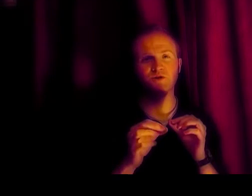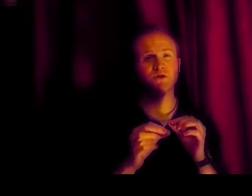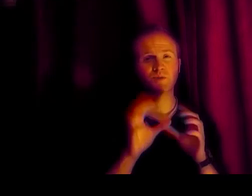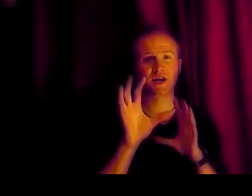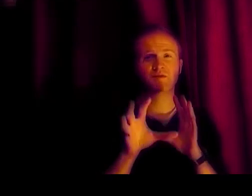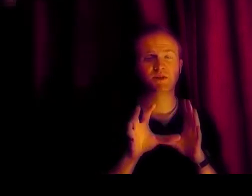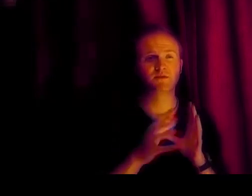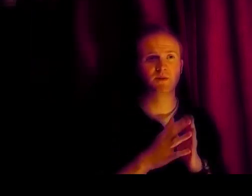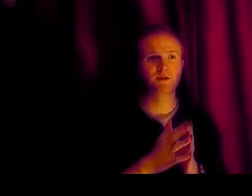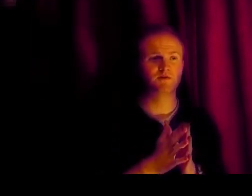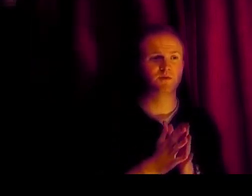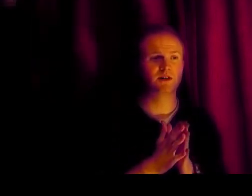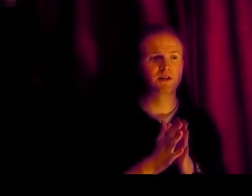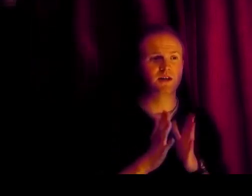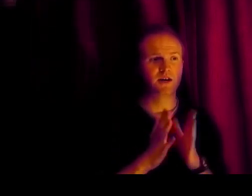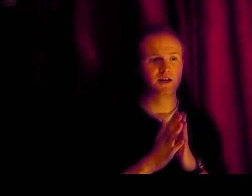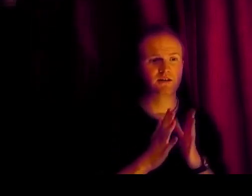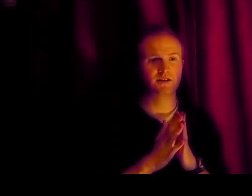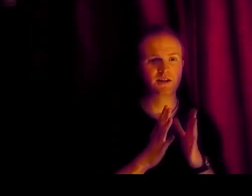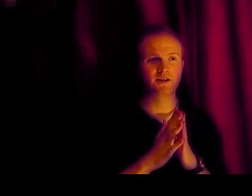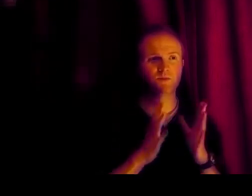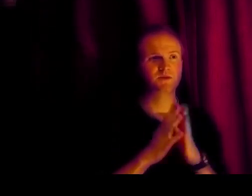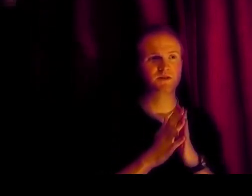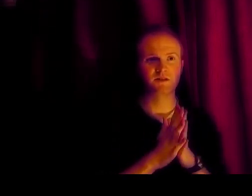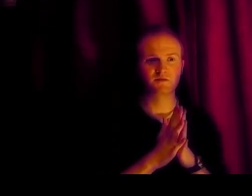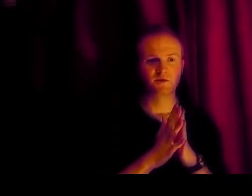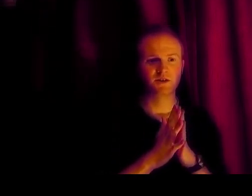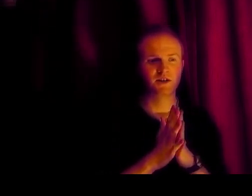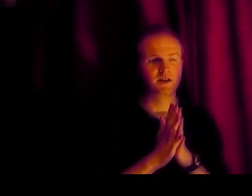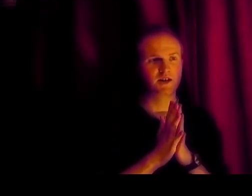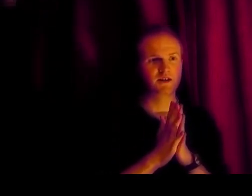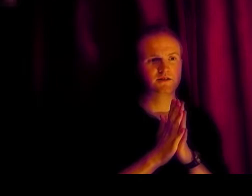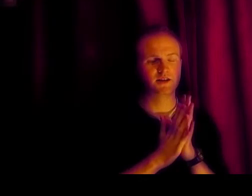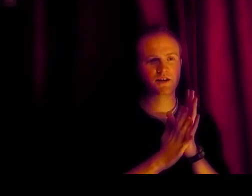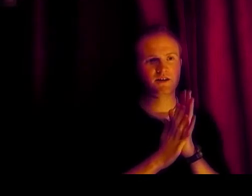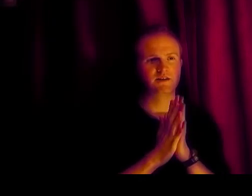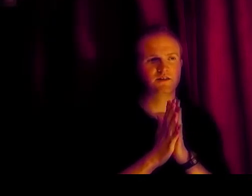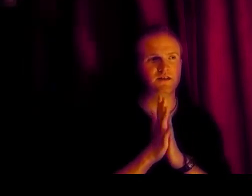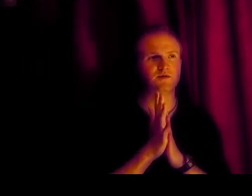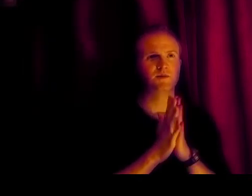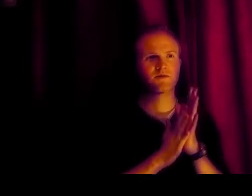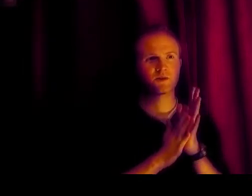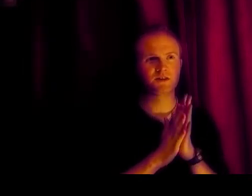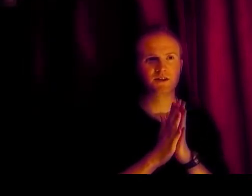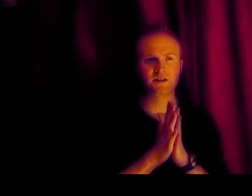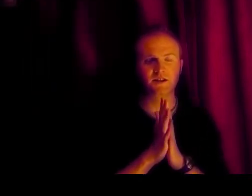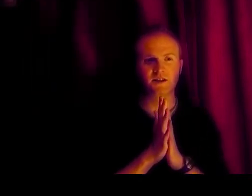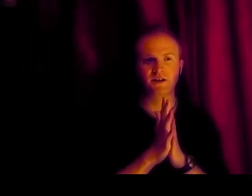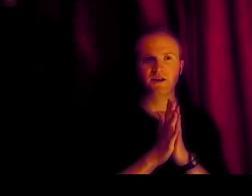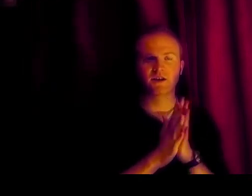YouTube, but I have been experimenting for a while, and H.264 at 640 by 480 and a